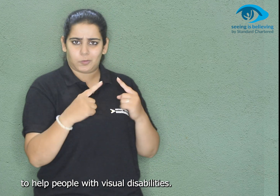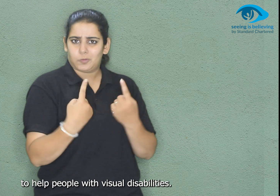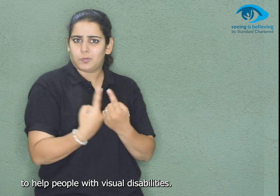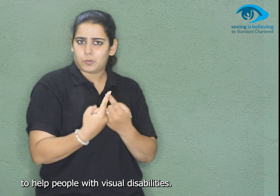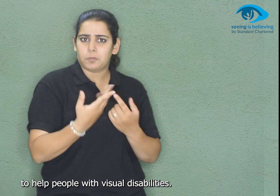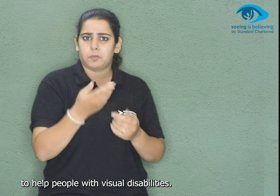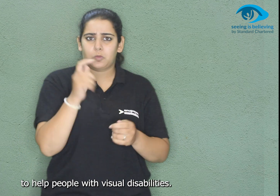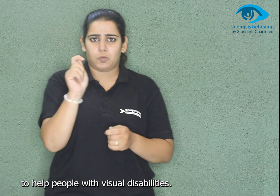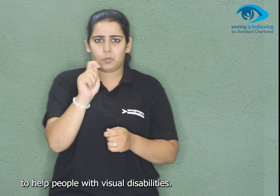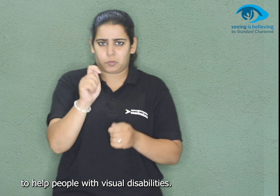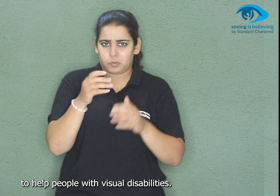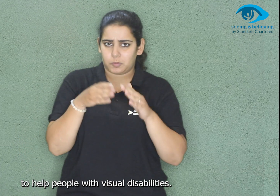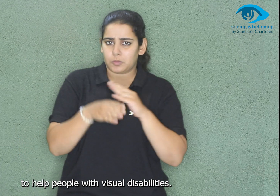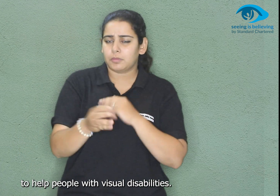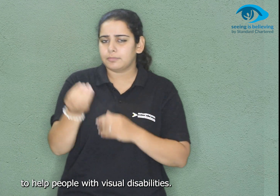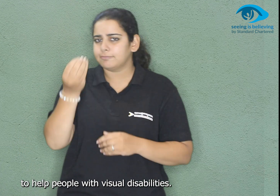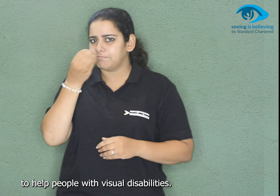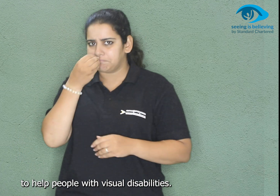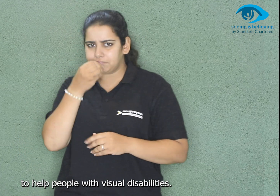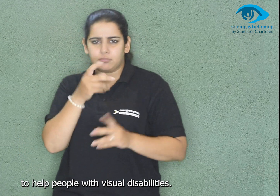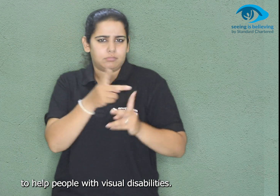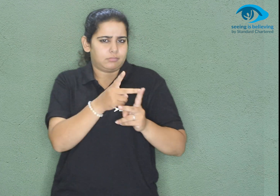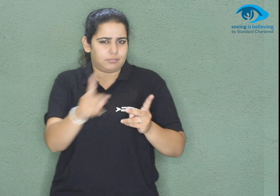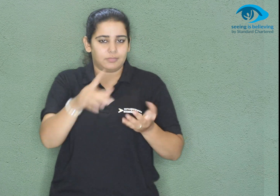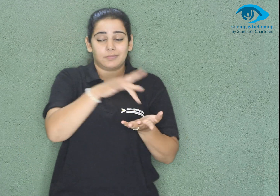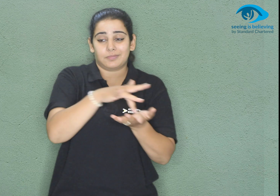help people with visual disabilities.